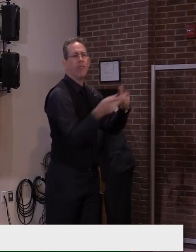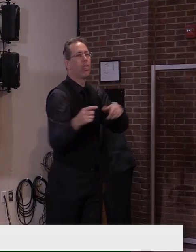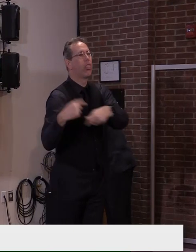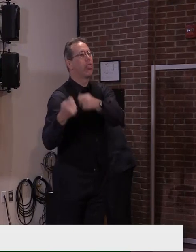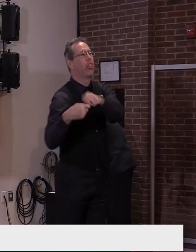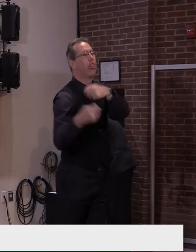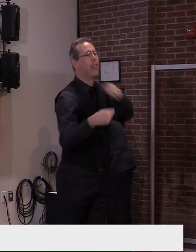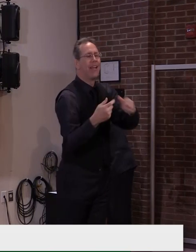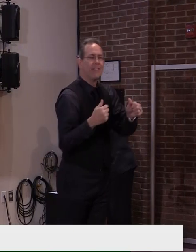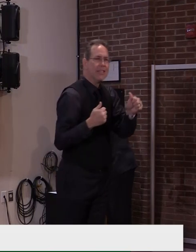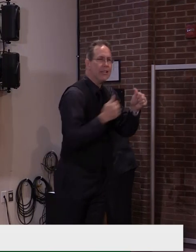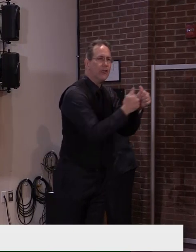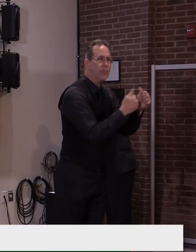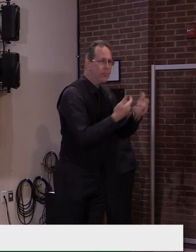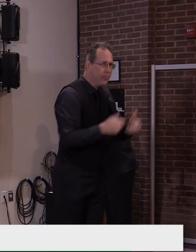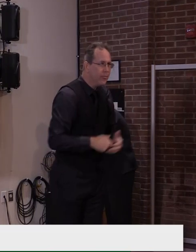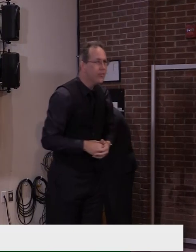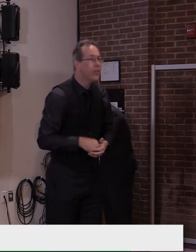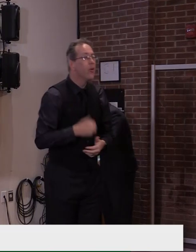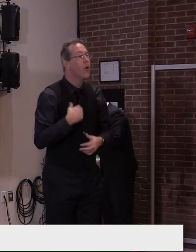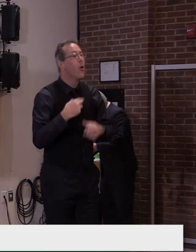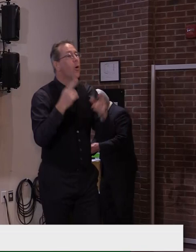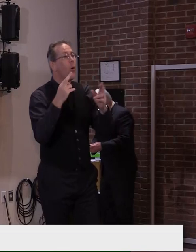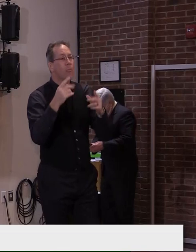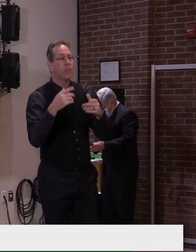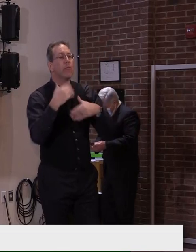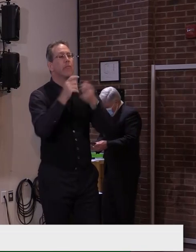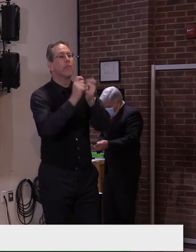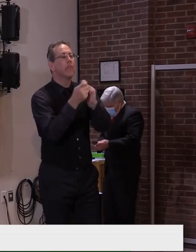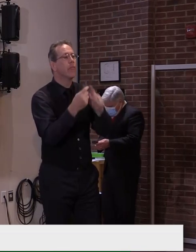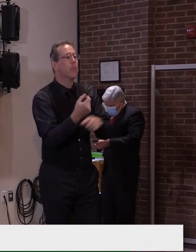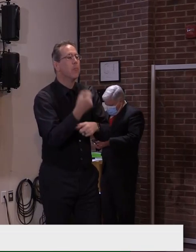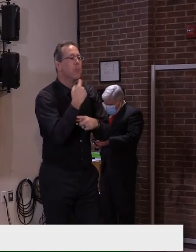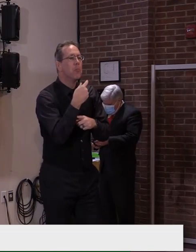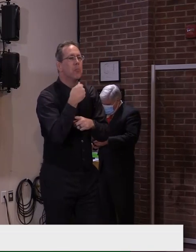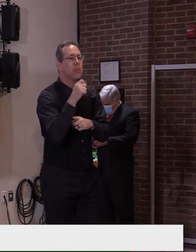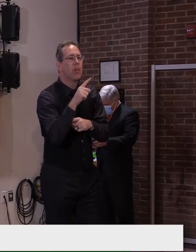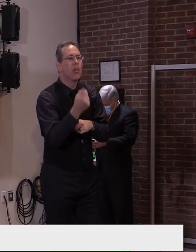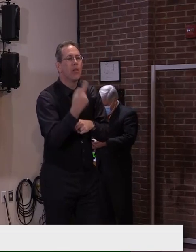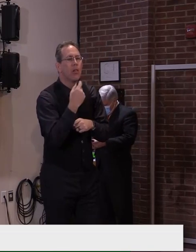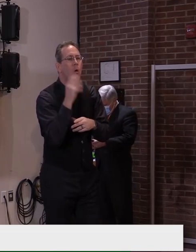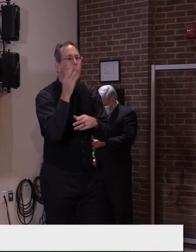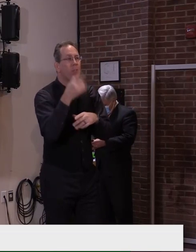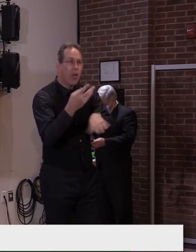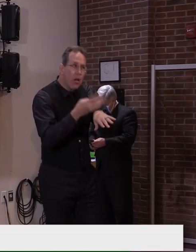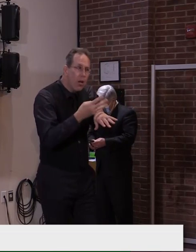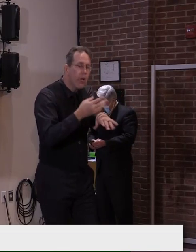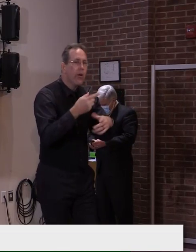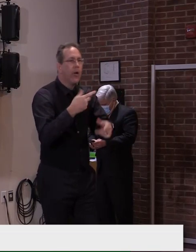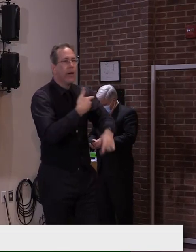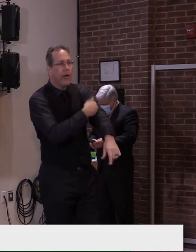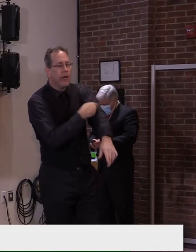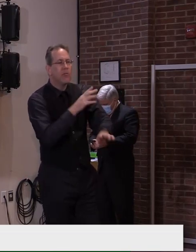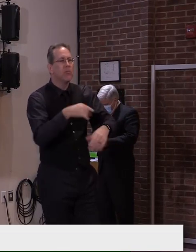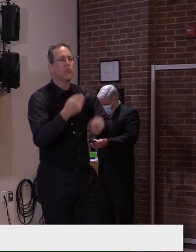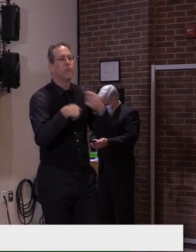it is an oral drug. And unless you take other medications for which there may be